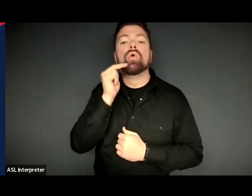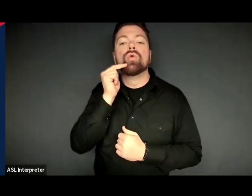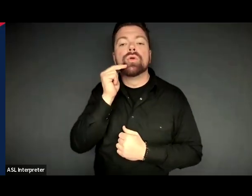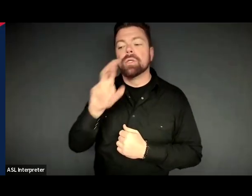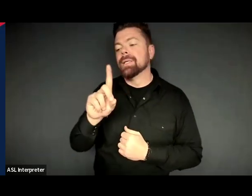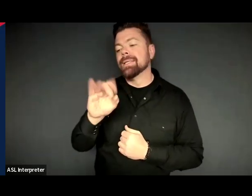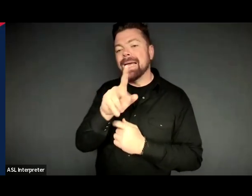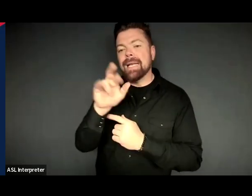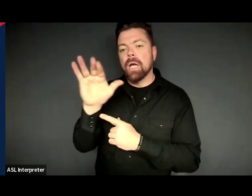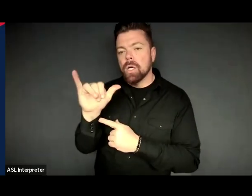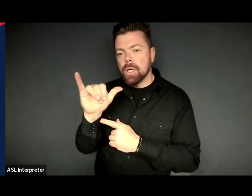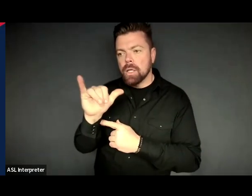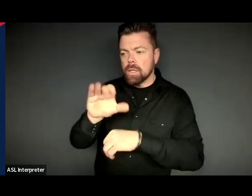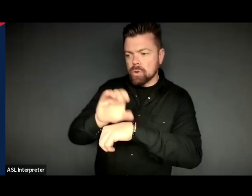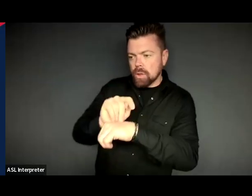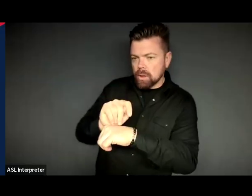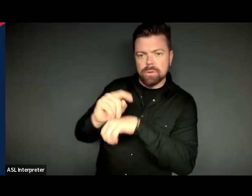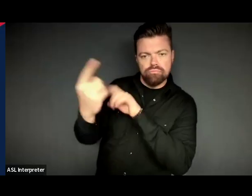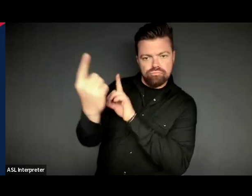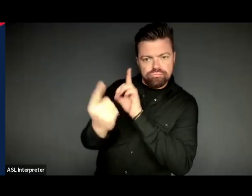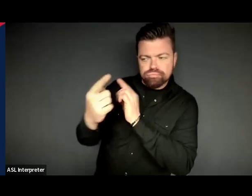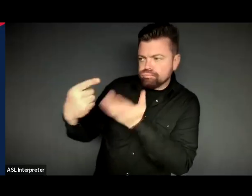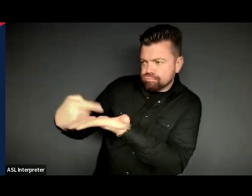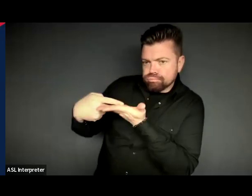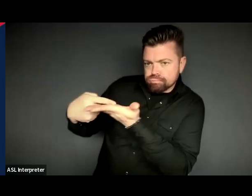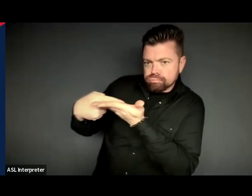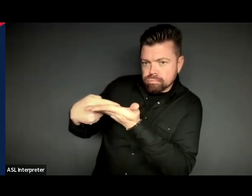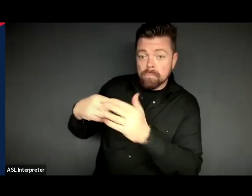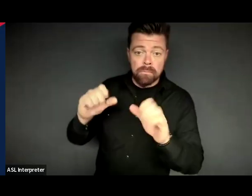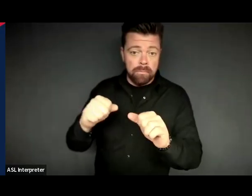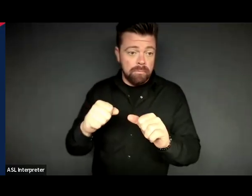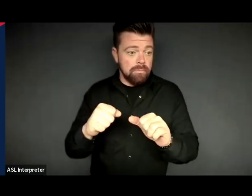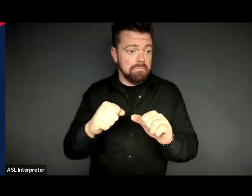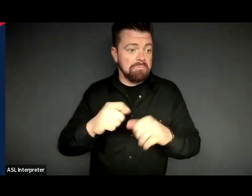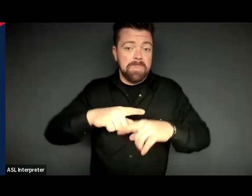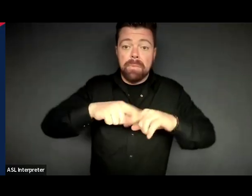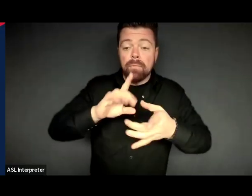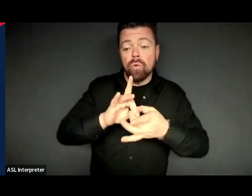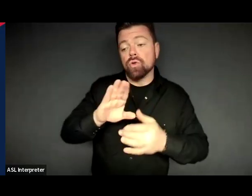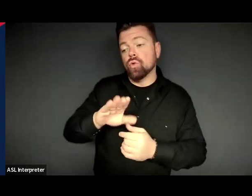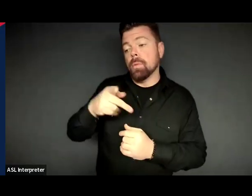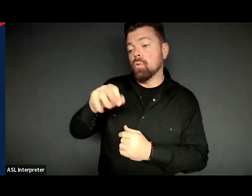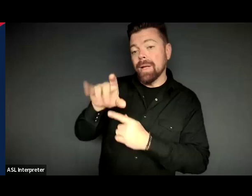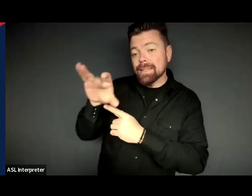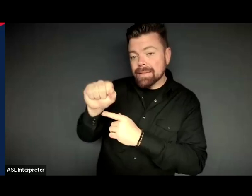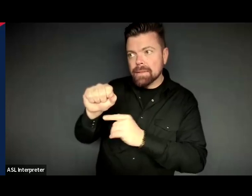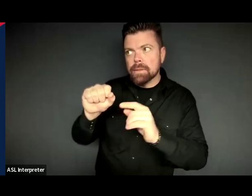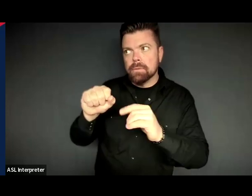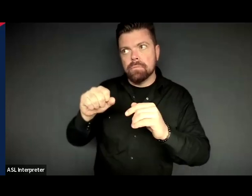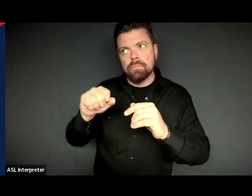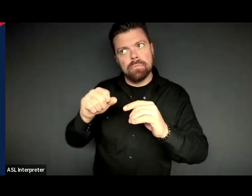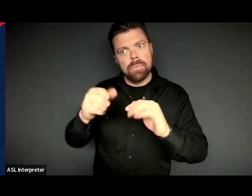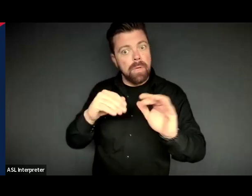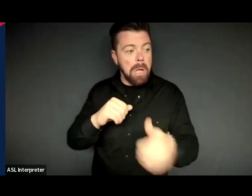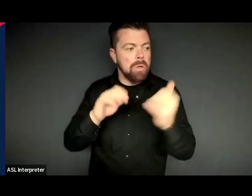dietary consult because it might be different with your paralysis than it might be for someone else that can help you with,